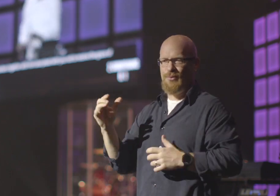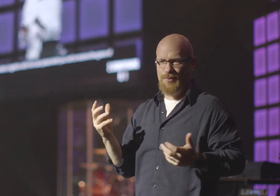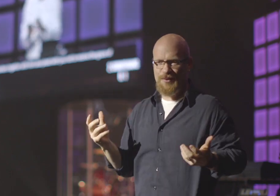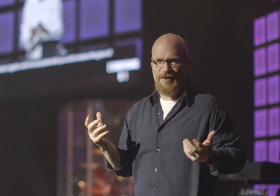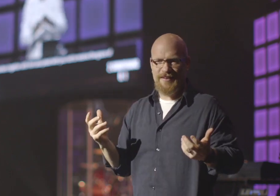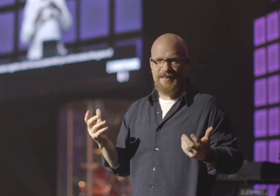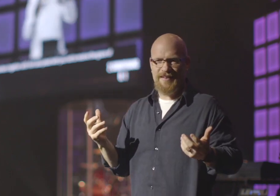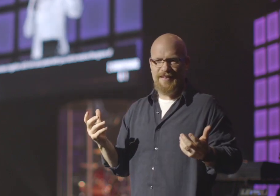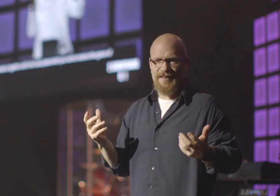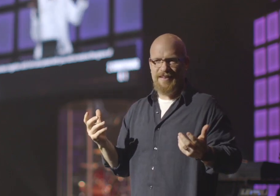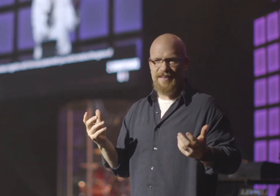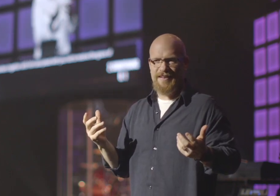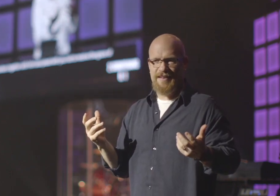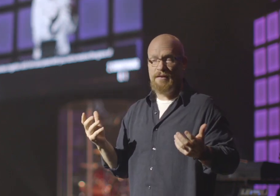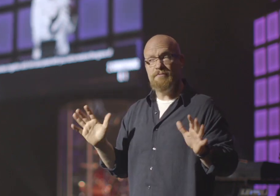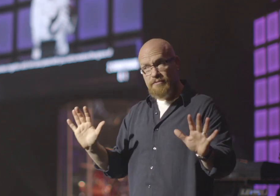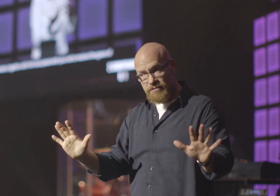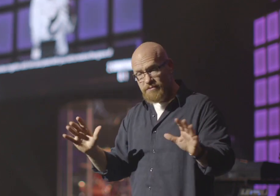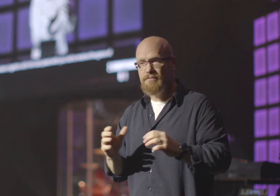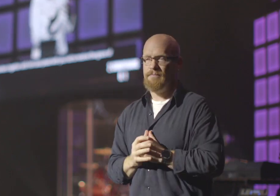I guarantee you, there are some people